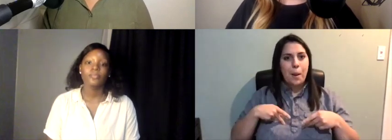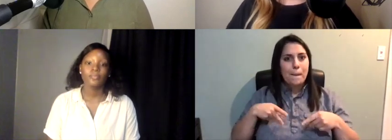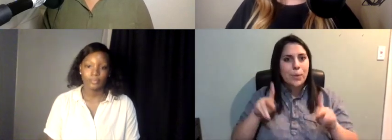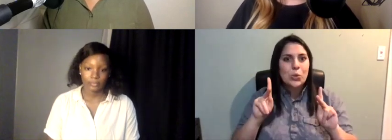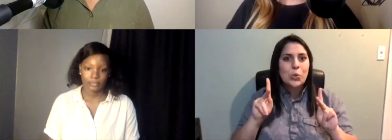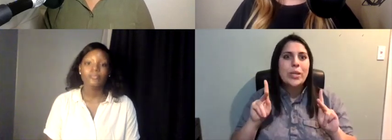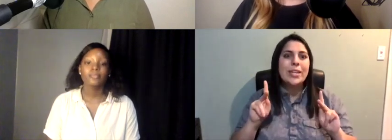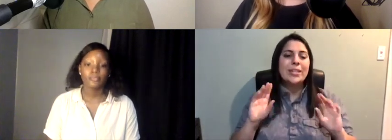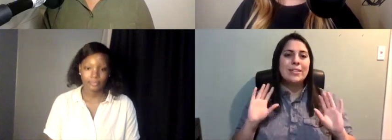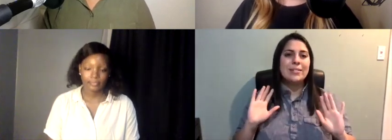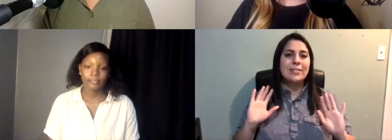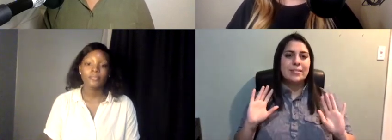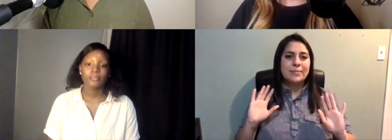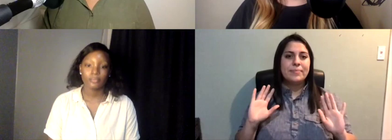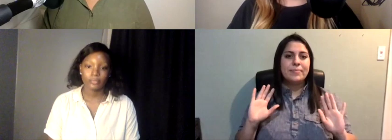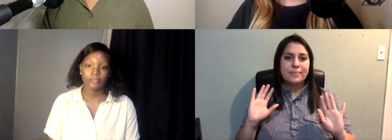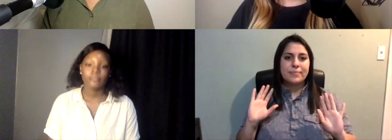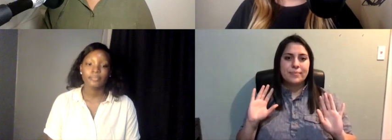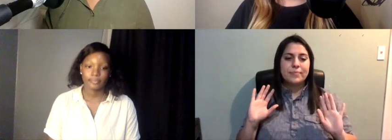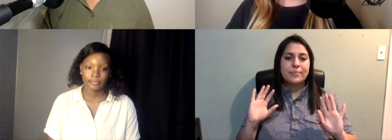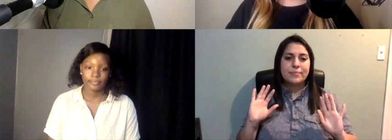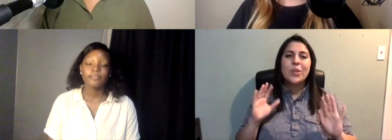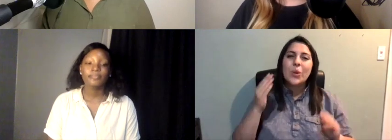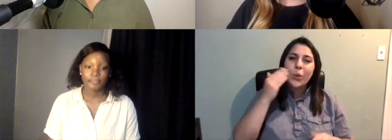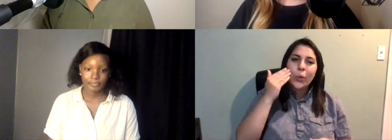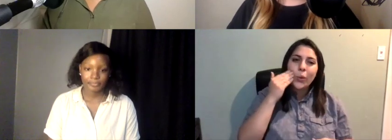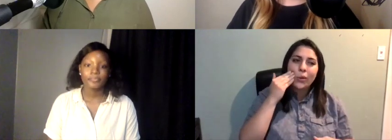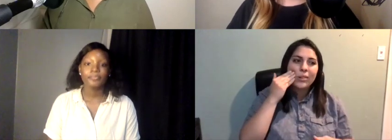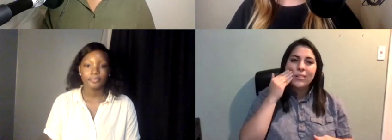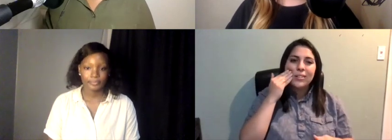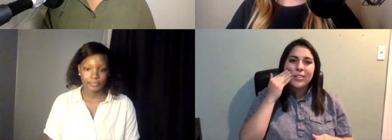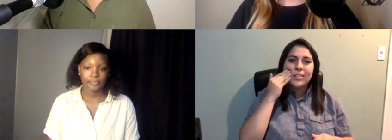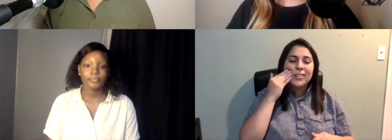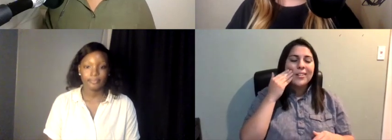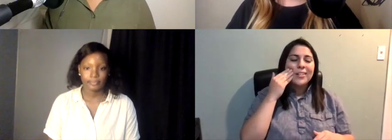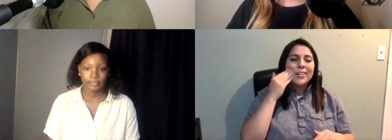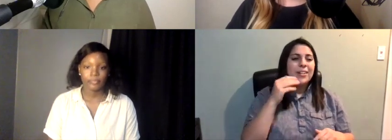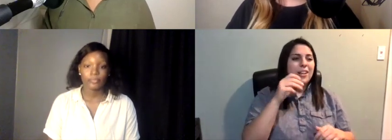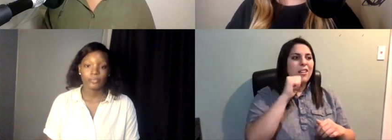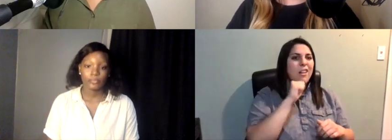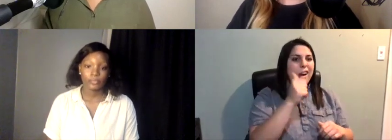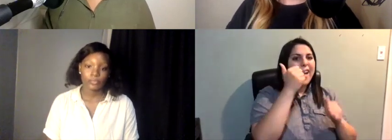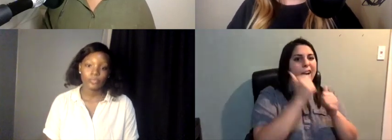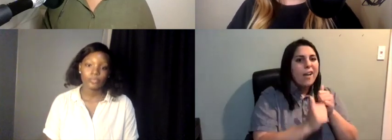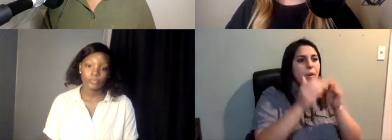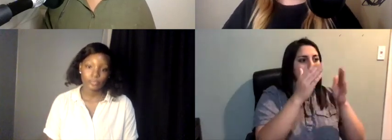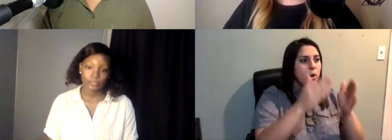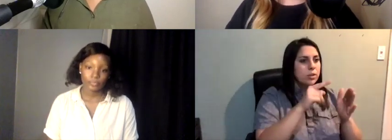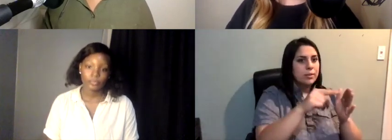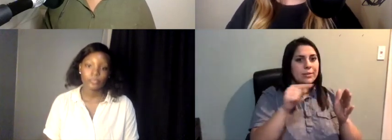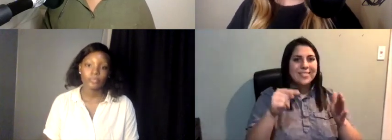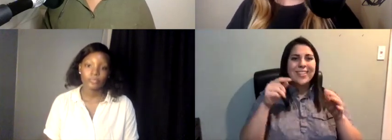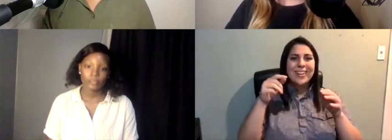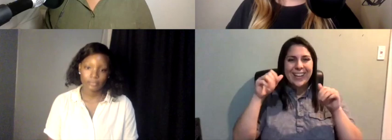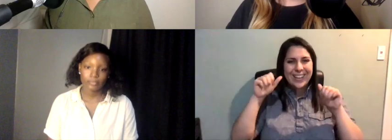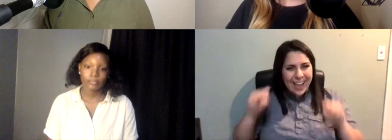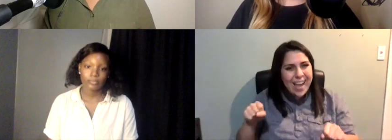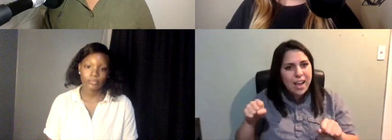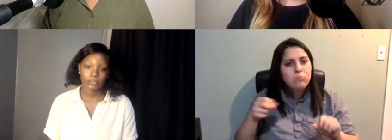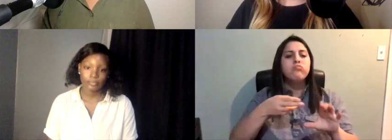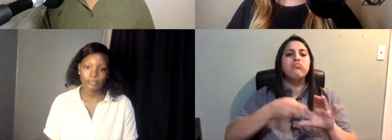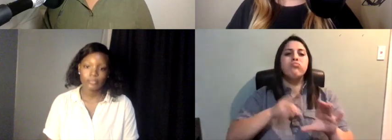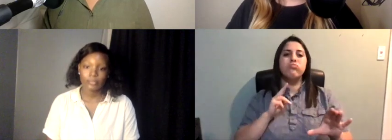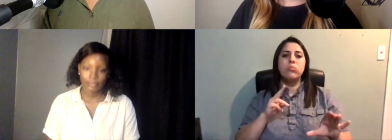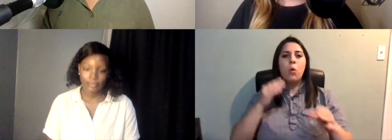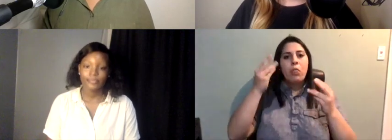job, not everyone is in the position where they can do that. And we totally understand that and respect everyone who is, you know, grinding day in and